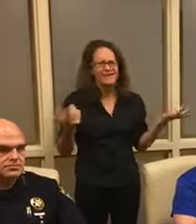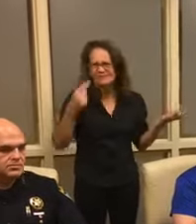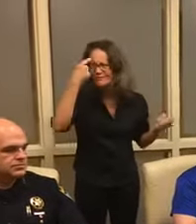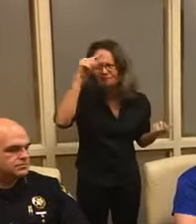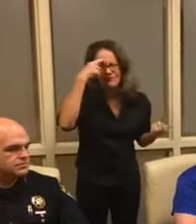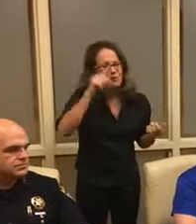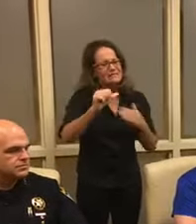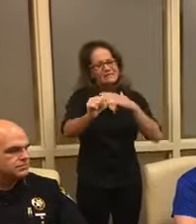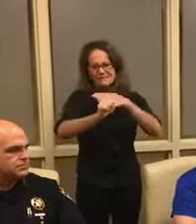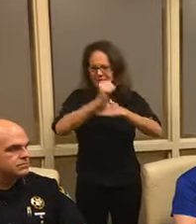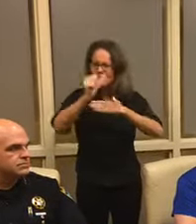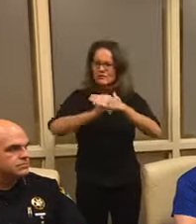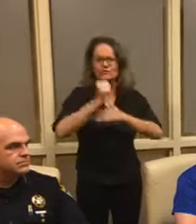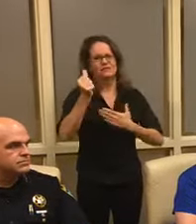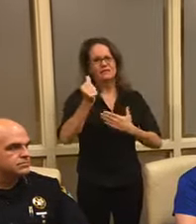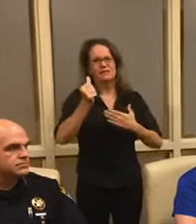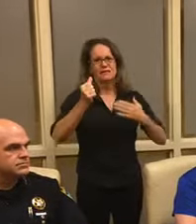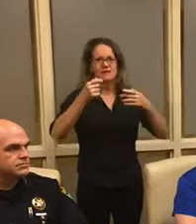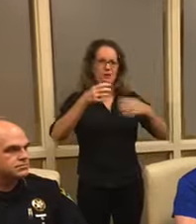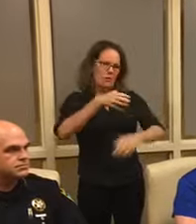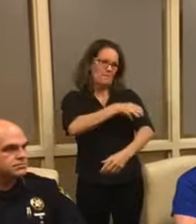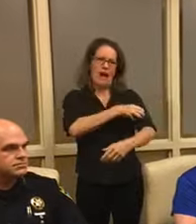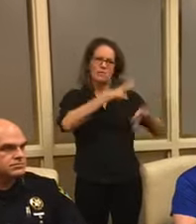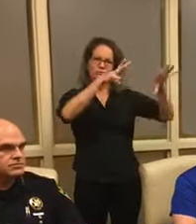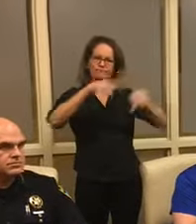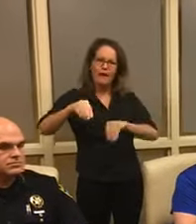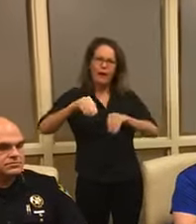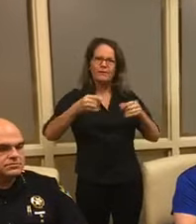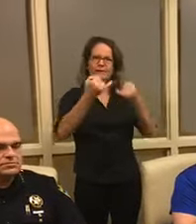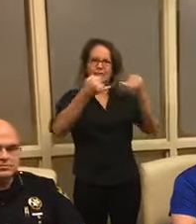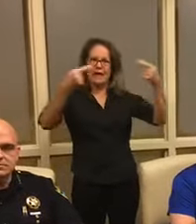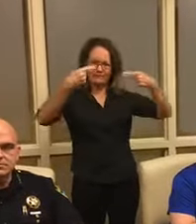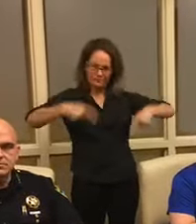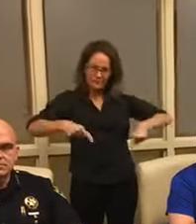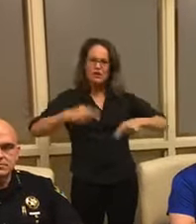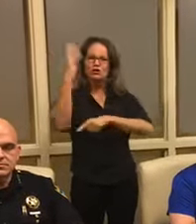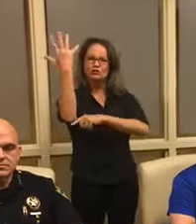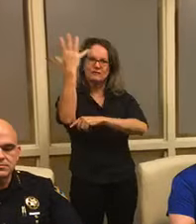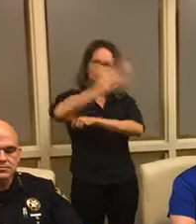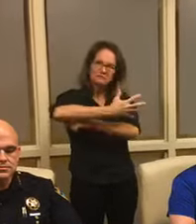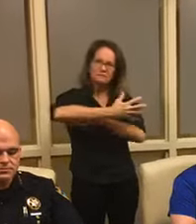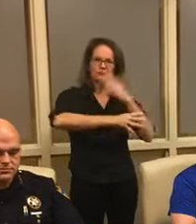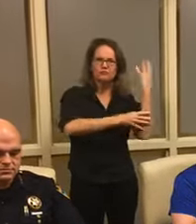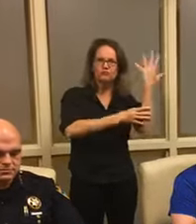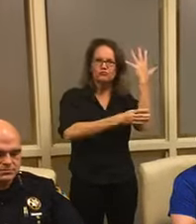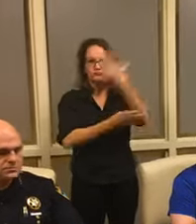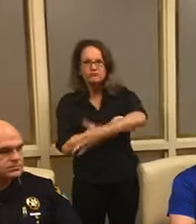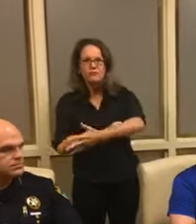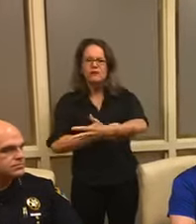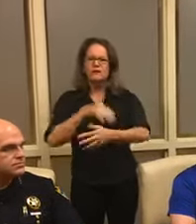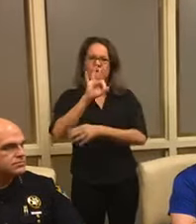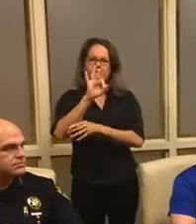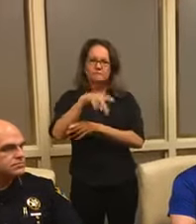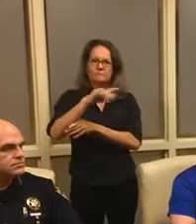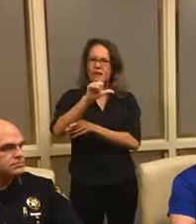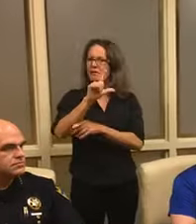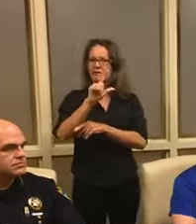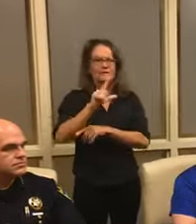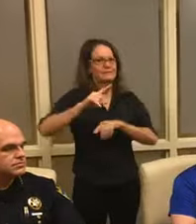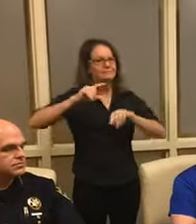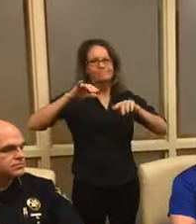dangerous. We have power lines going down throughout the city, lots of trees going down. FPNL cannot yet respond